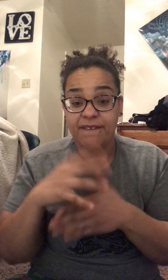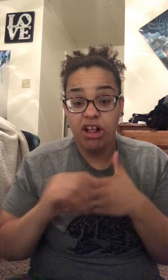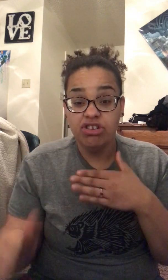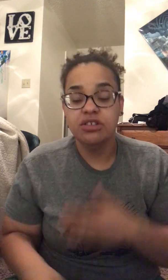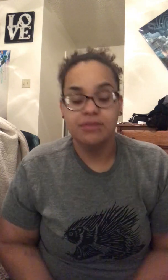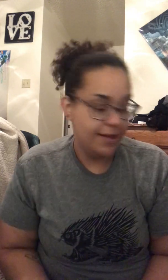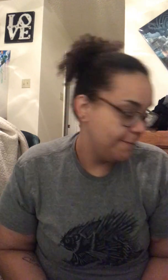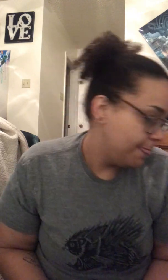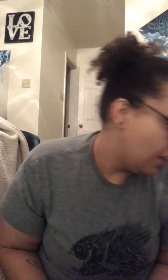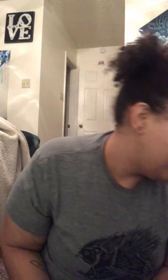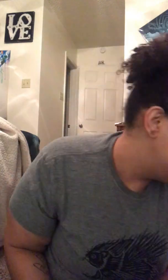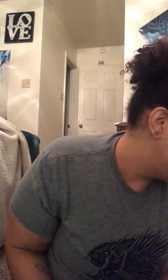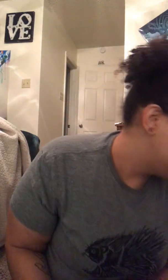$5." Okay.